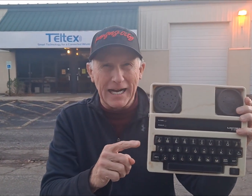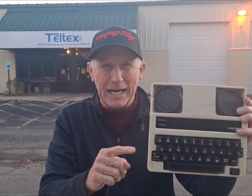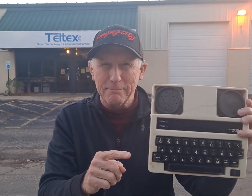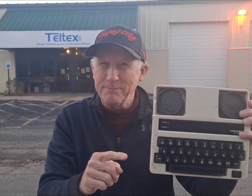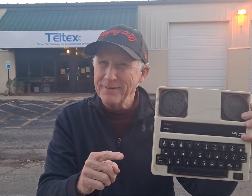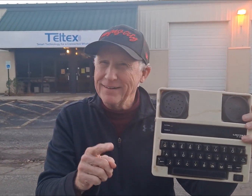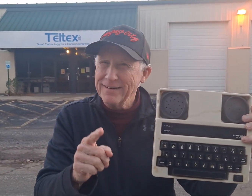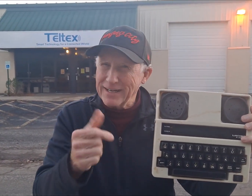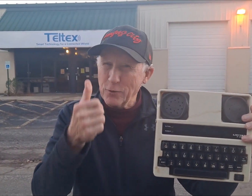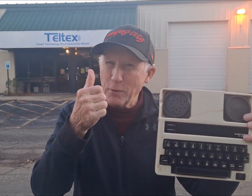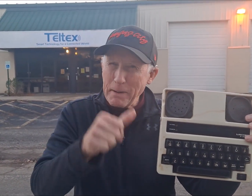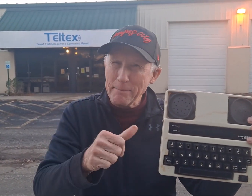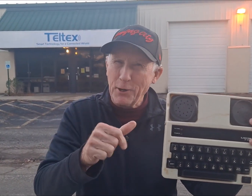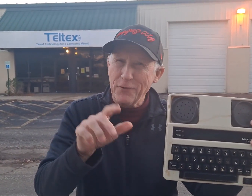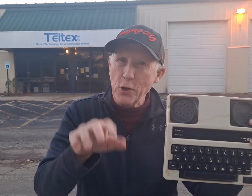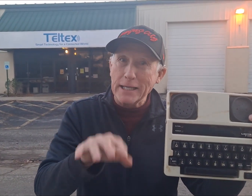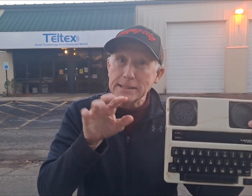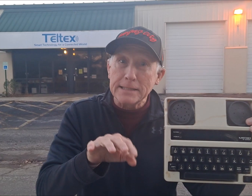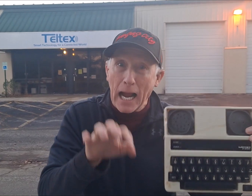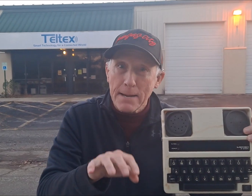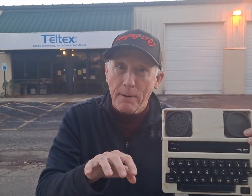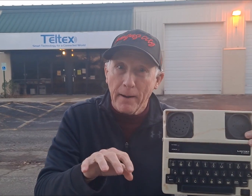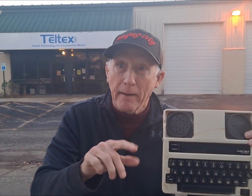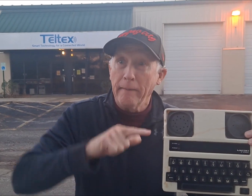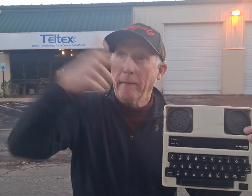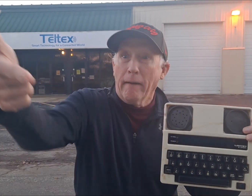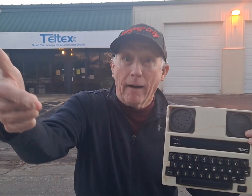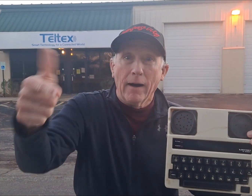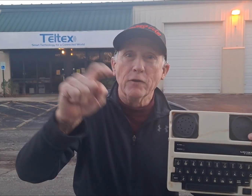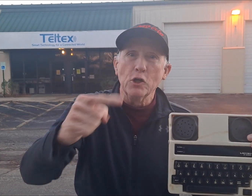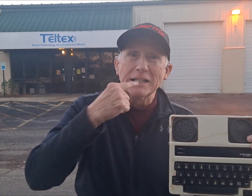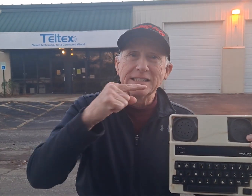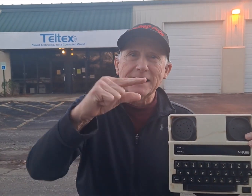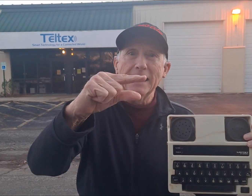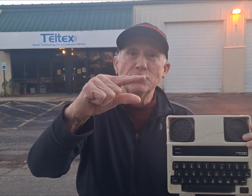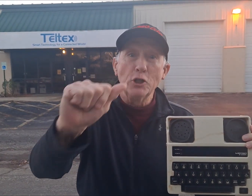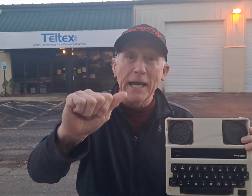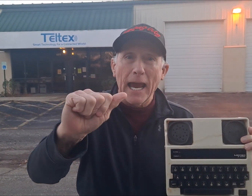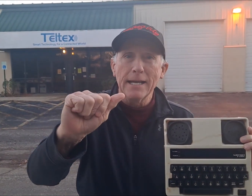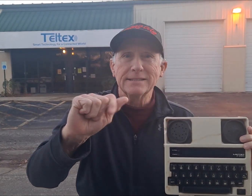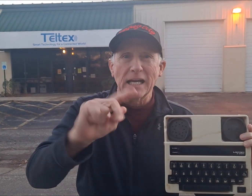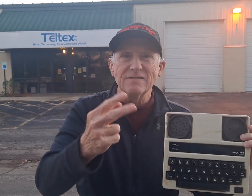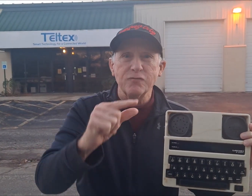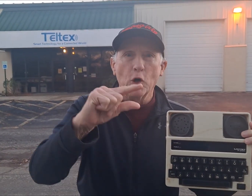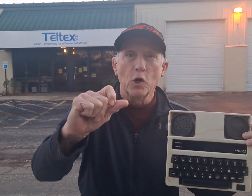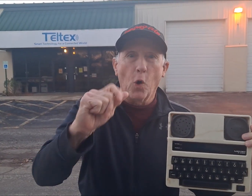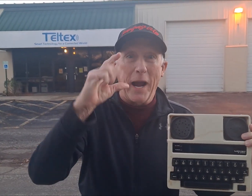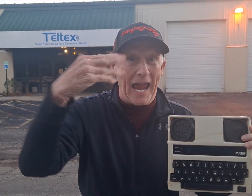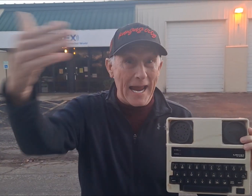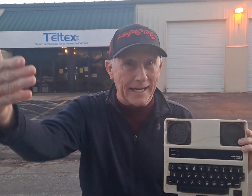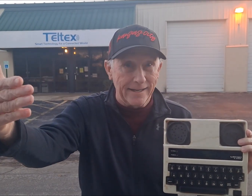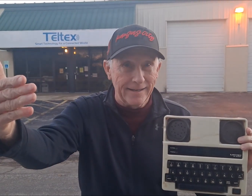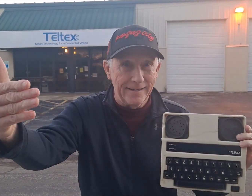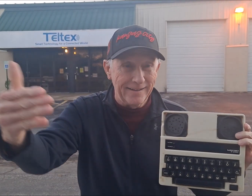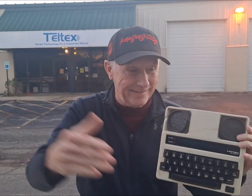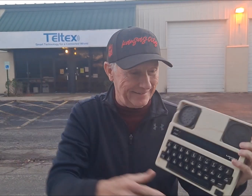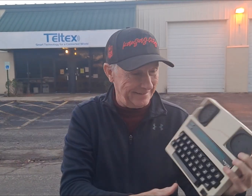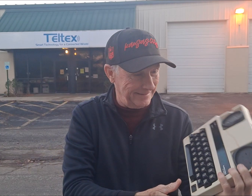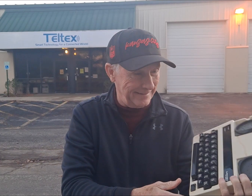Manicom. Can you remember that you have to type? Then you have to say GA stands for go ahead.